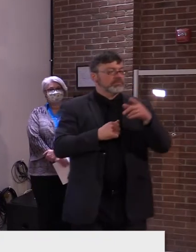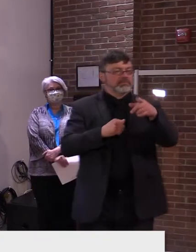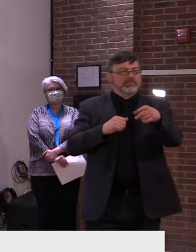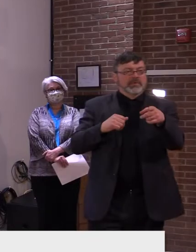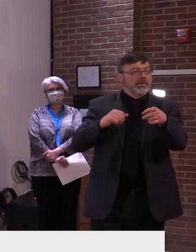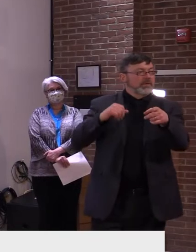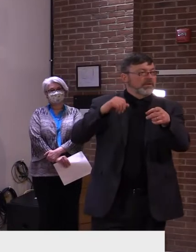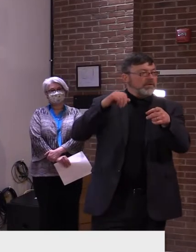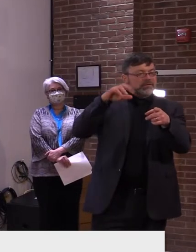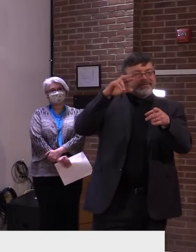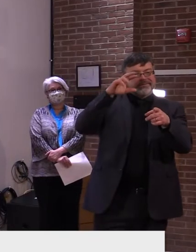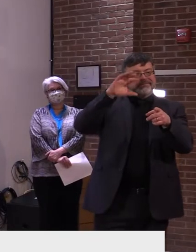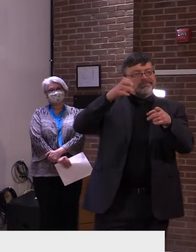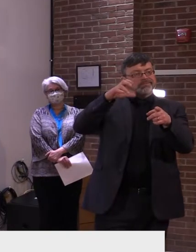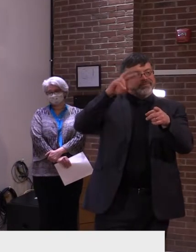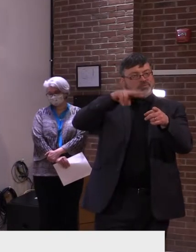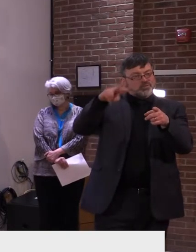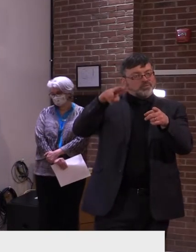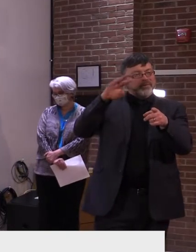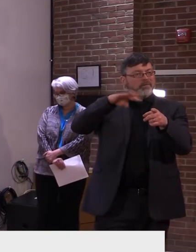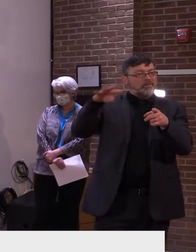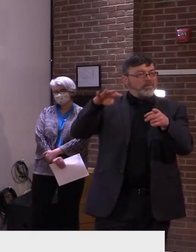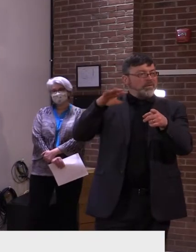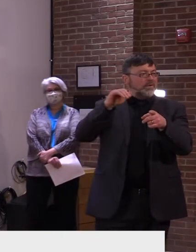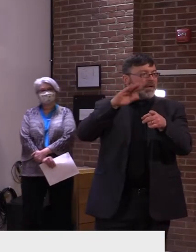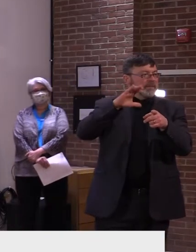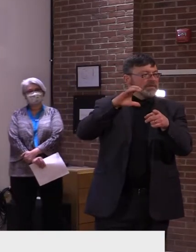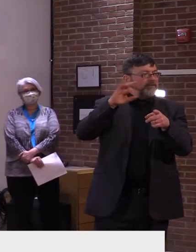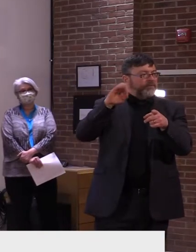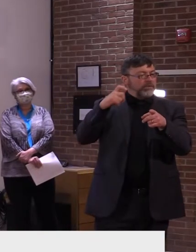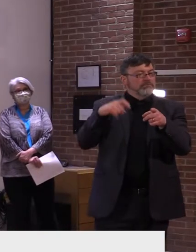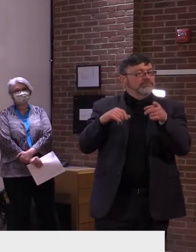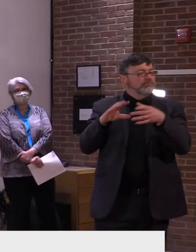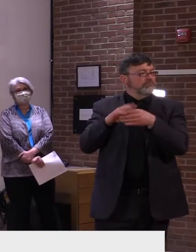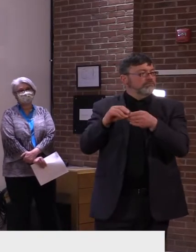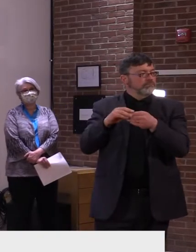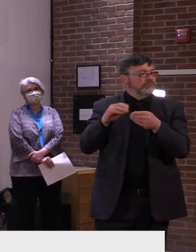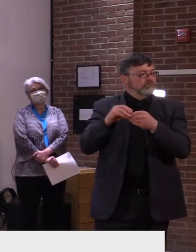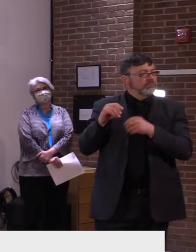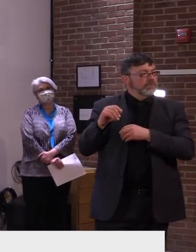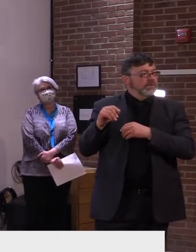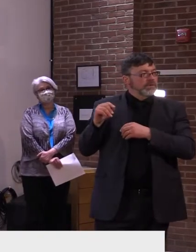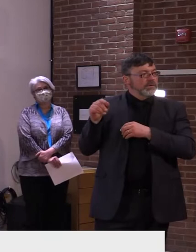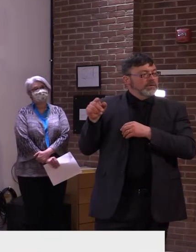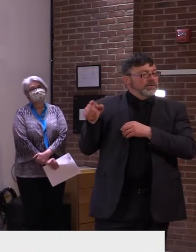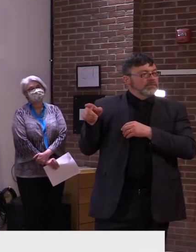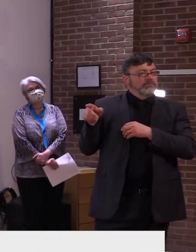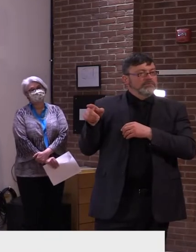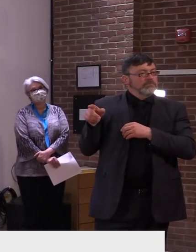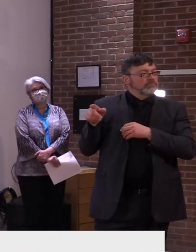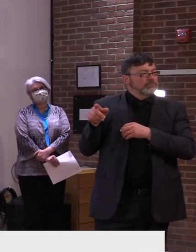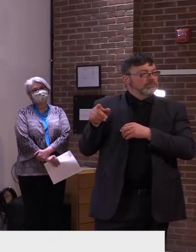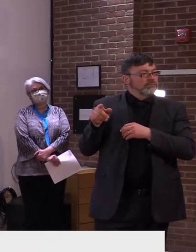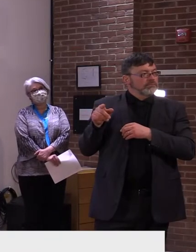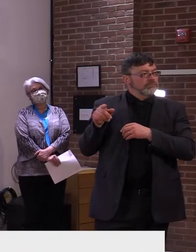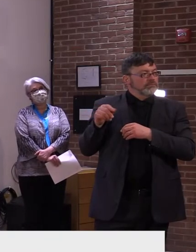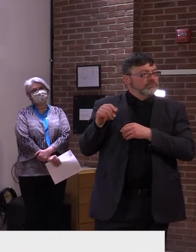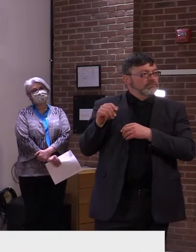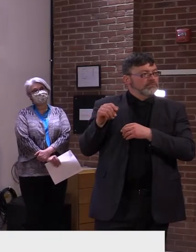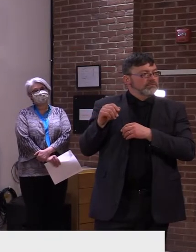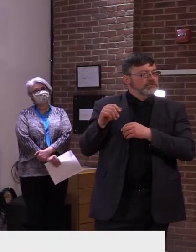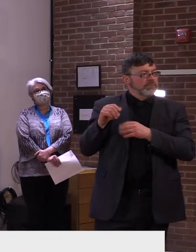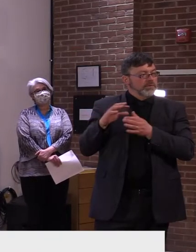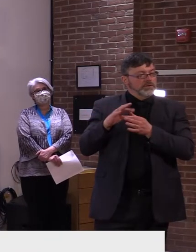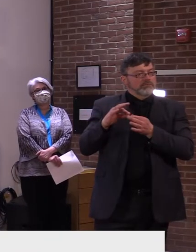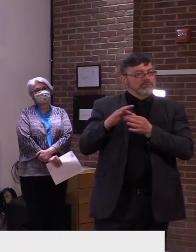Steve? Governor, given how the pandemic and the response here to vaccination and